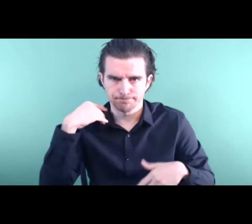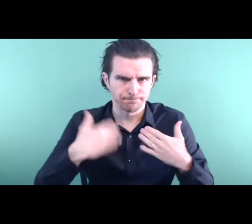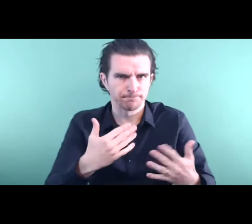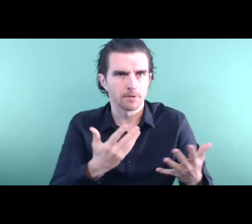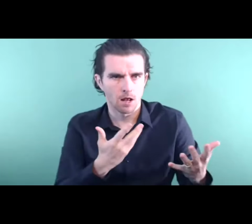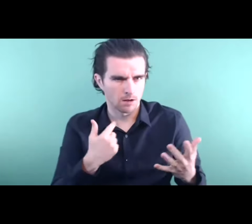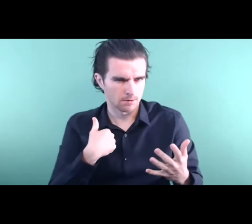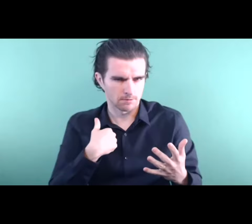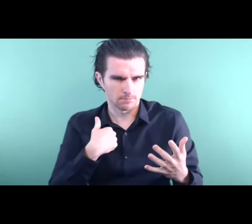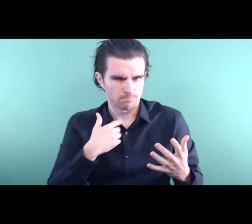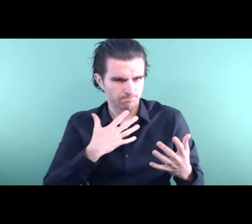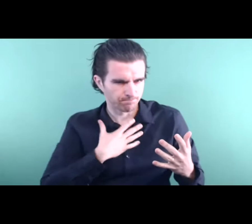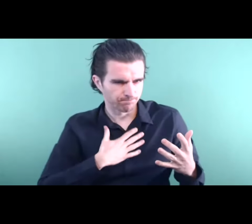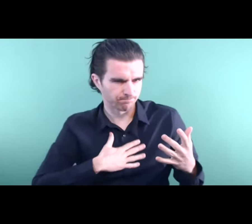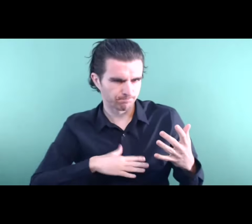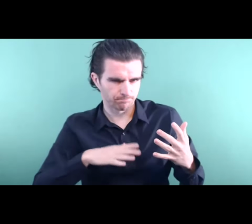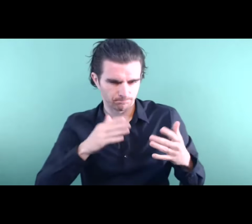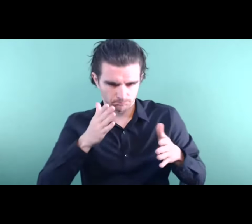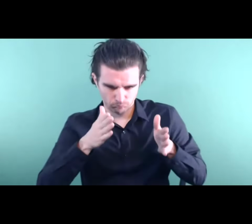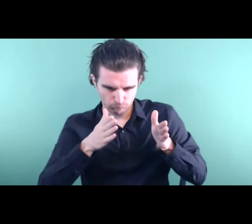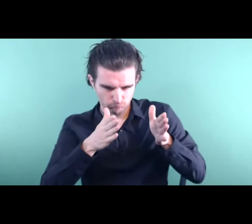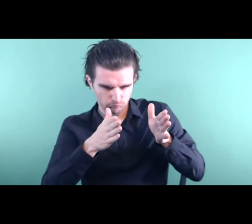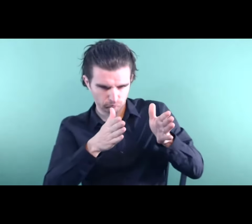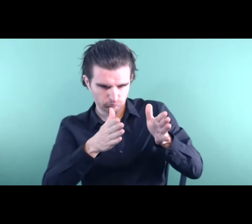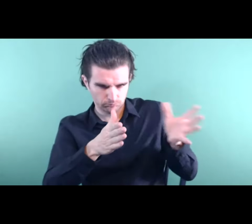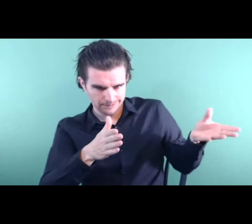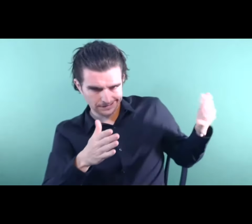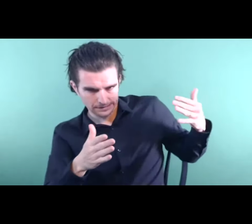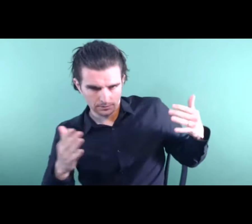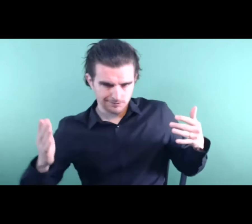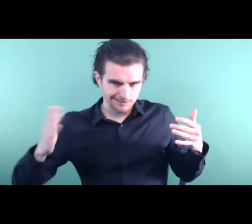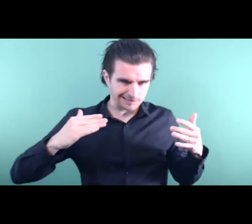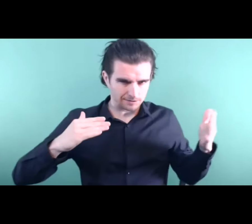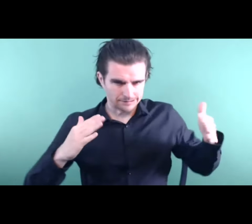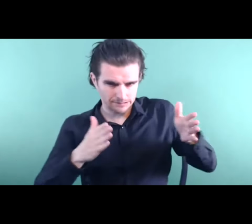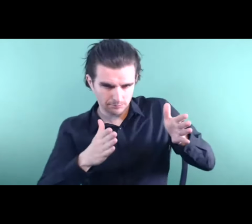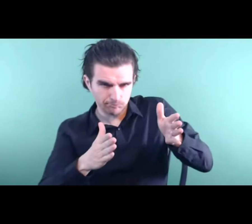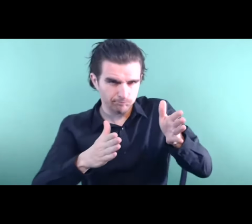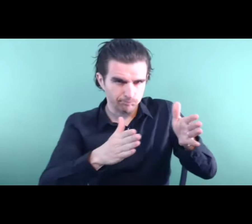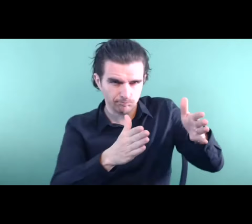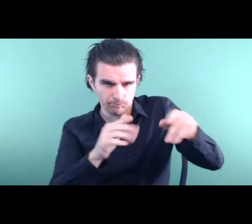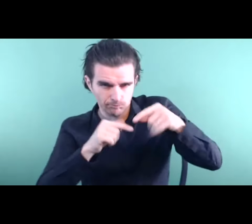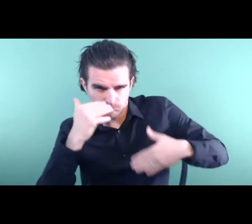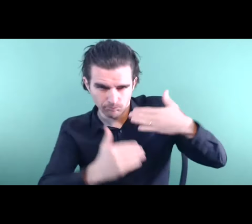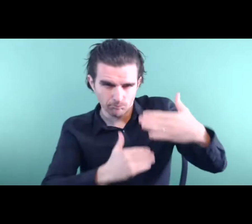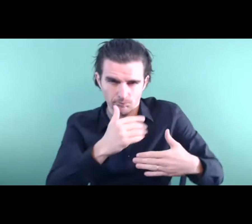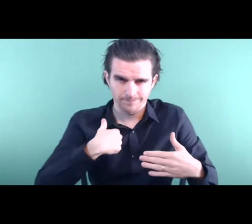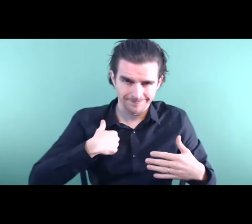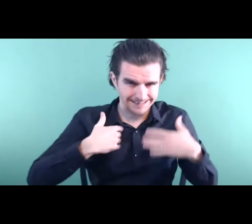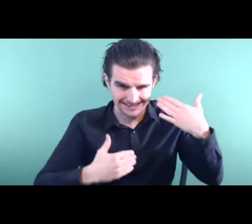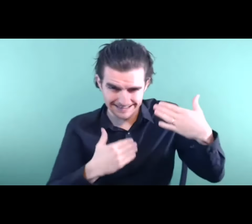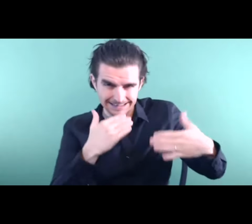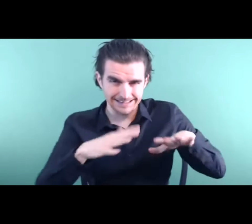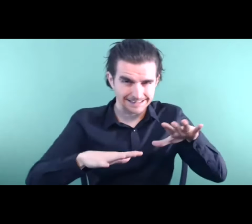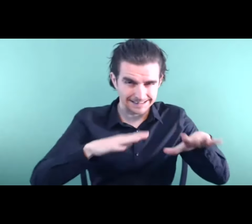happening because of the human rights expert demands. It's happening because of a broader global demand. But that perhaps we